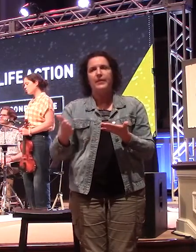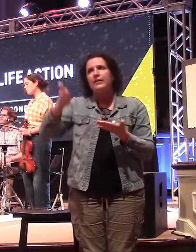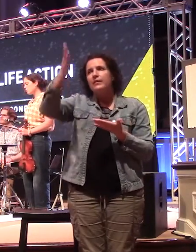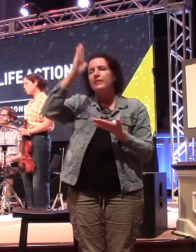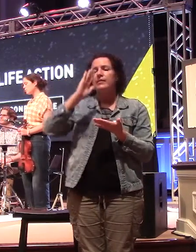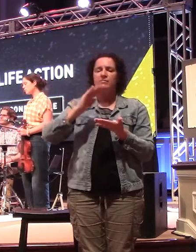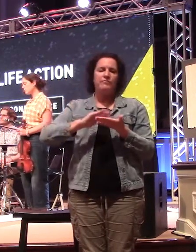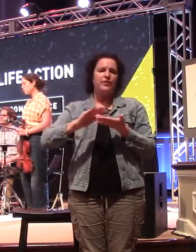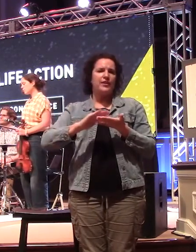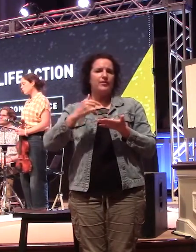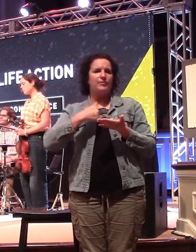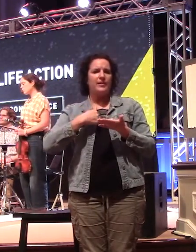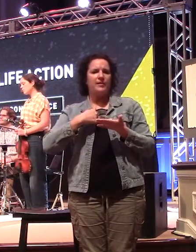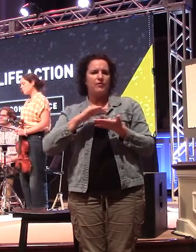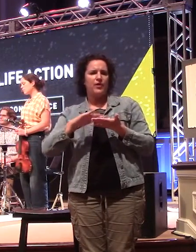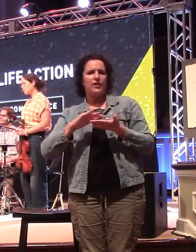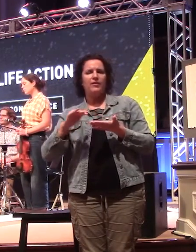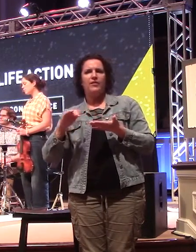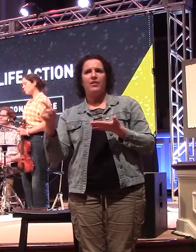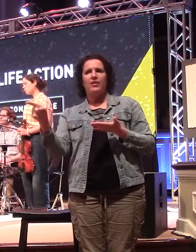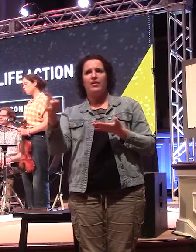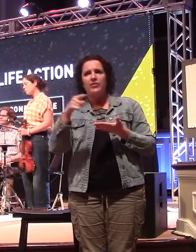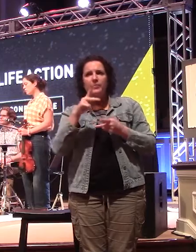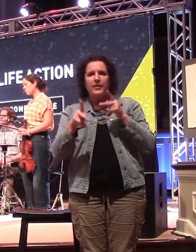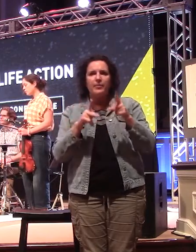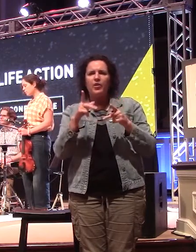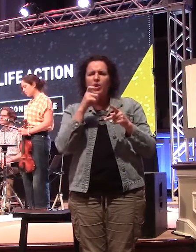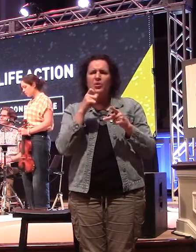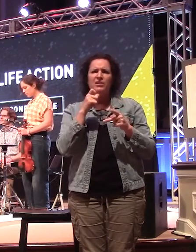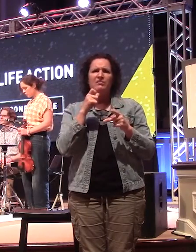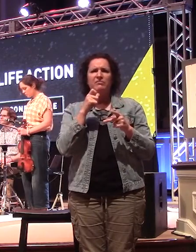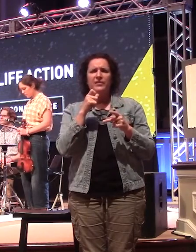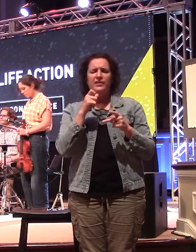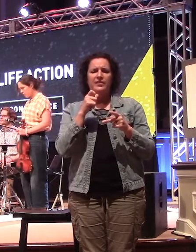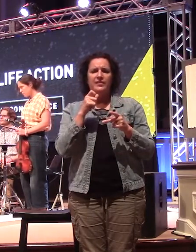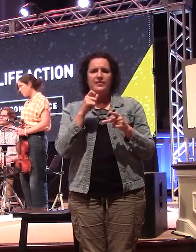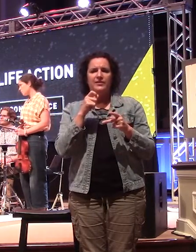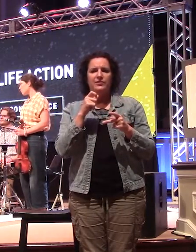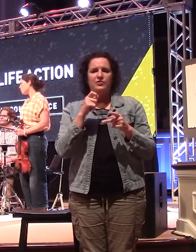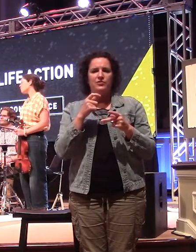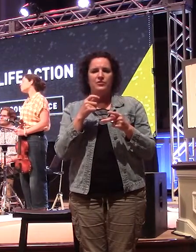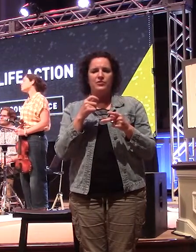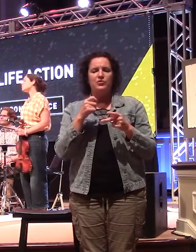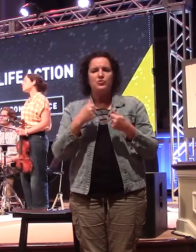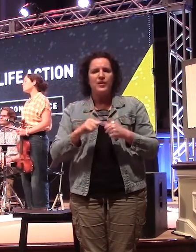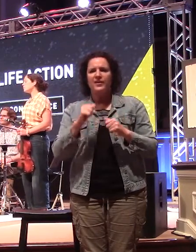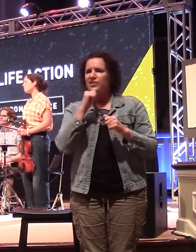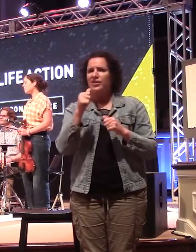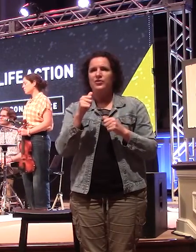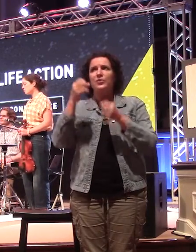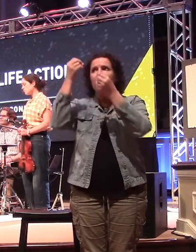God, forgive me and forgive us as a people for constantly talking ourselves out of your lordship,